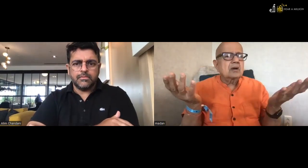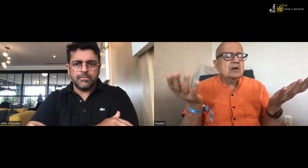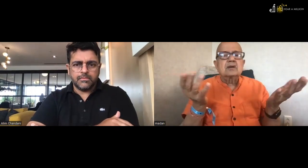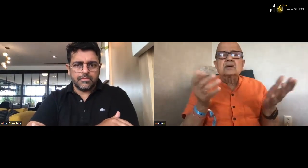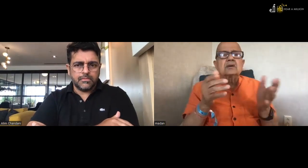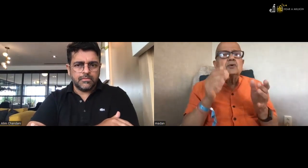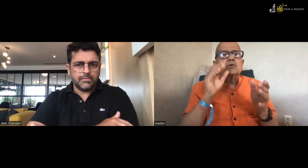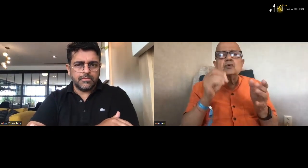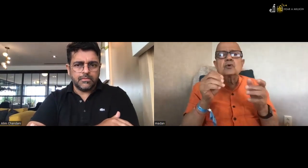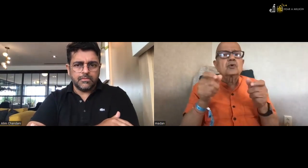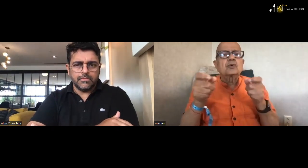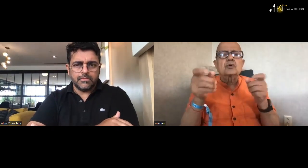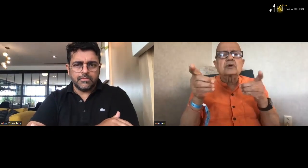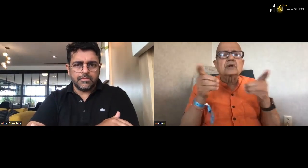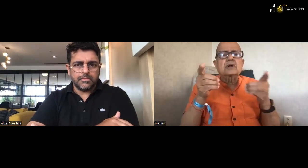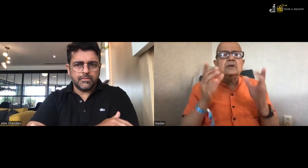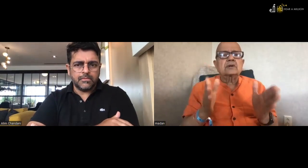I think yeah.